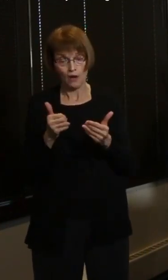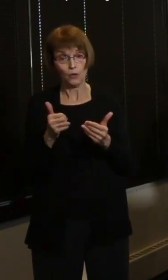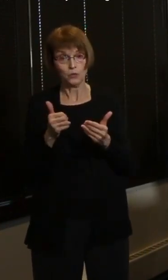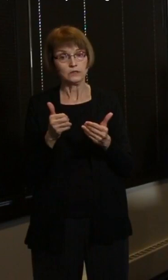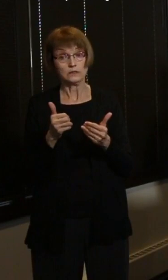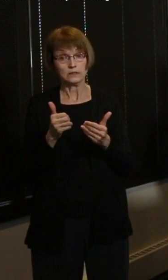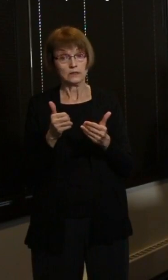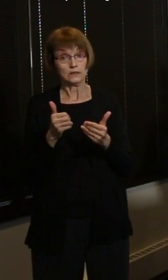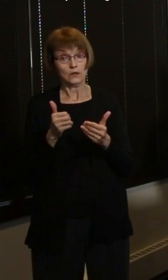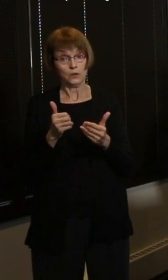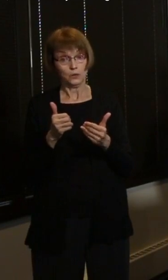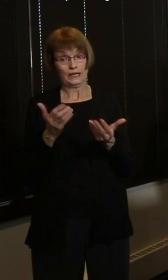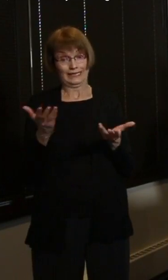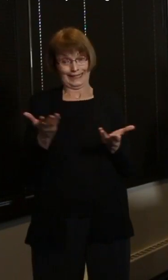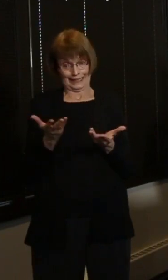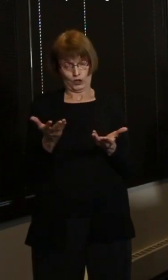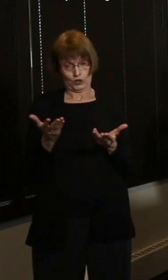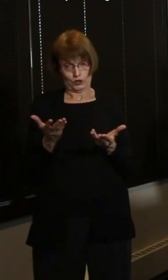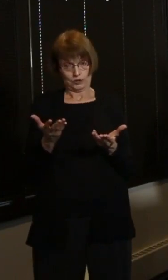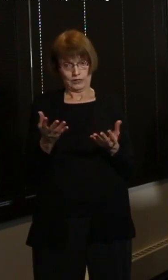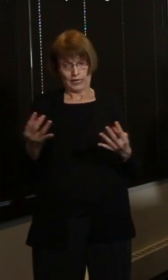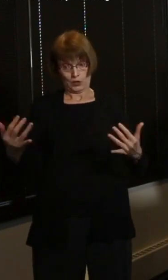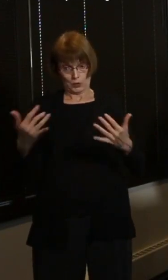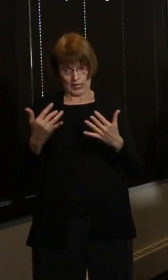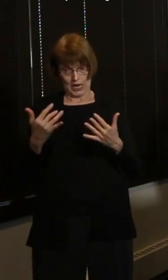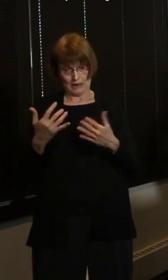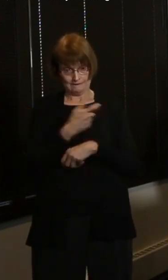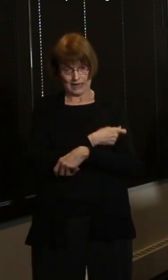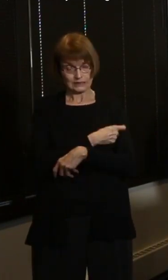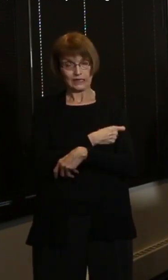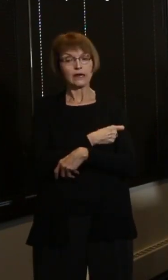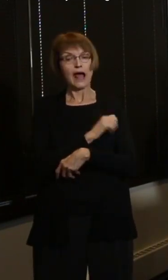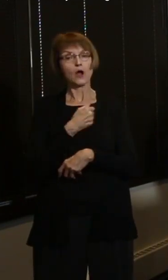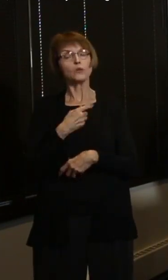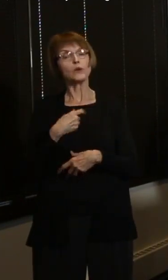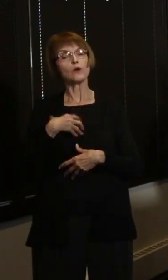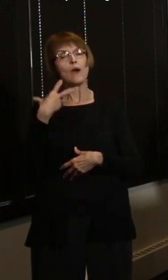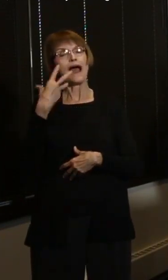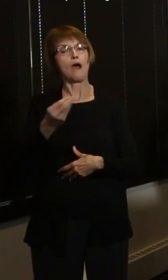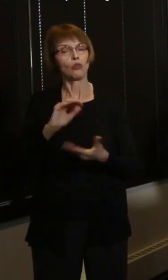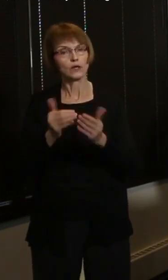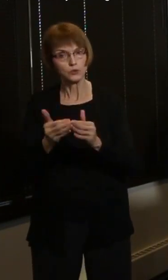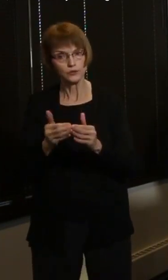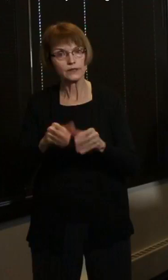community and put on vaccination events really across the board.